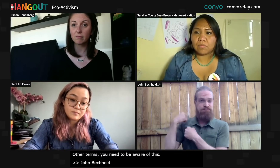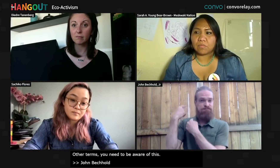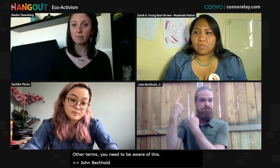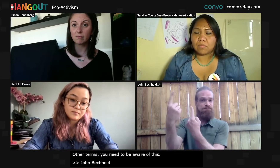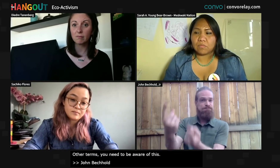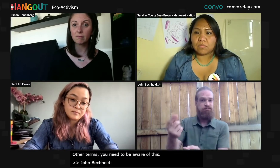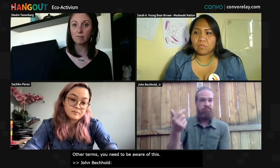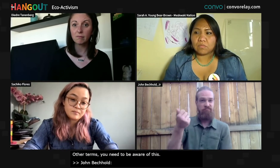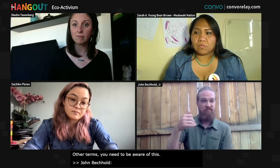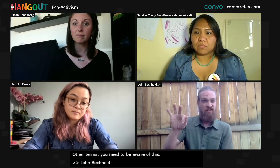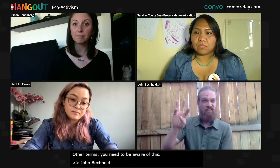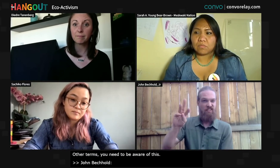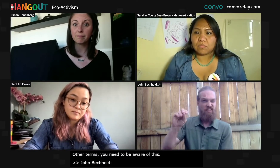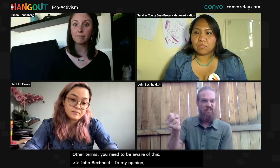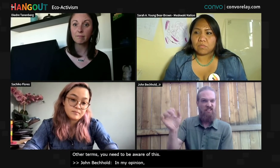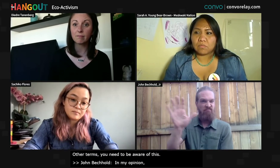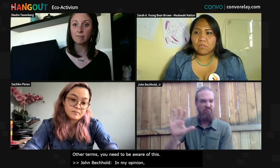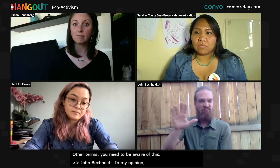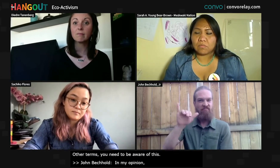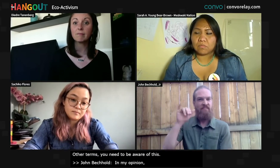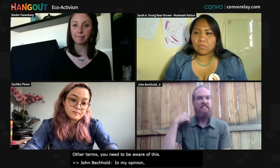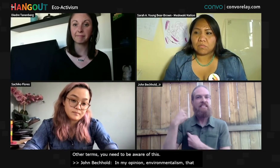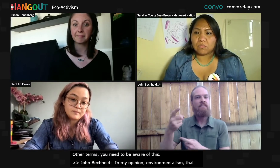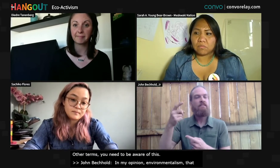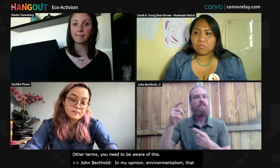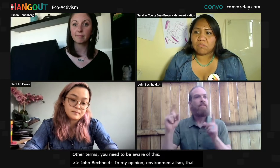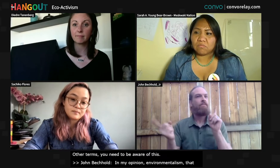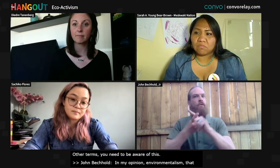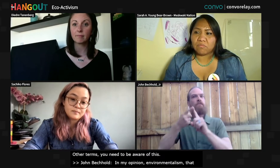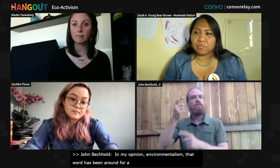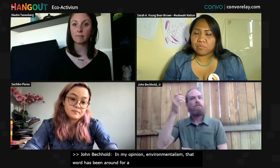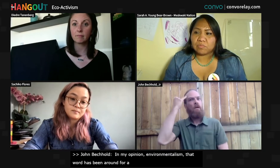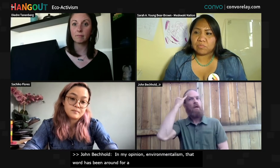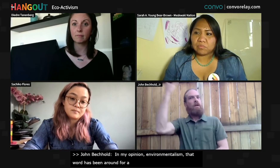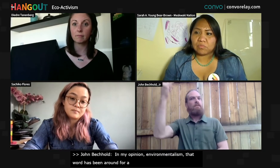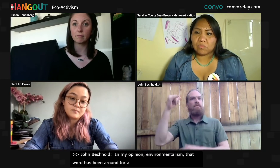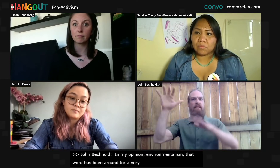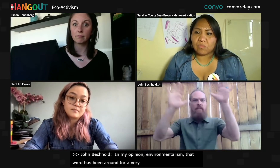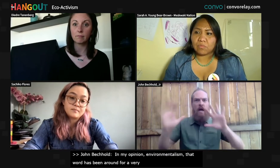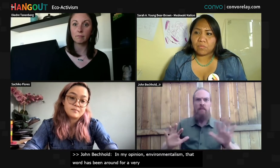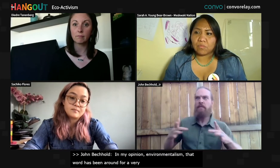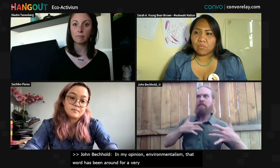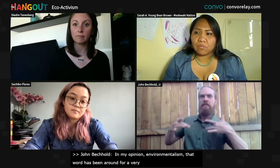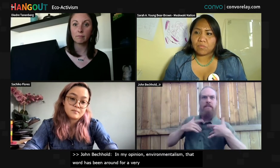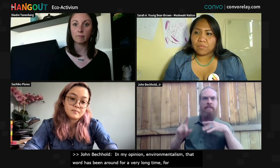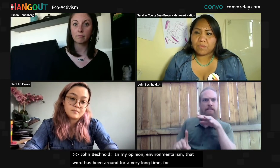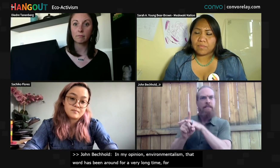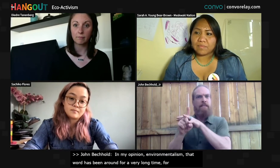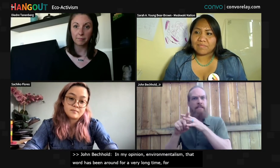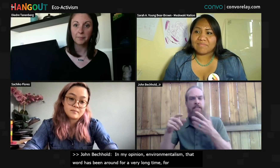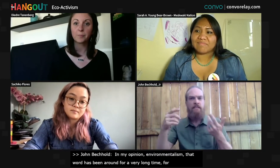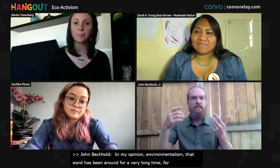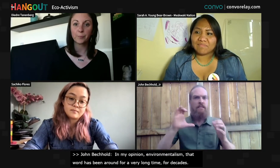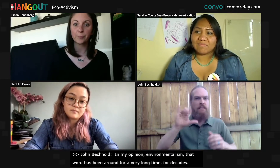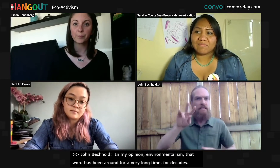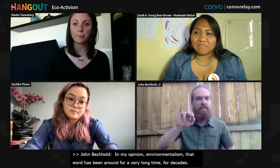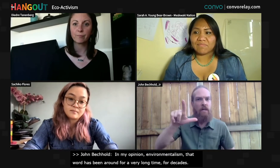environmentalism, that word, has been around for a very long time, for decades. And this came up first with